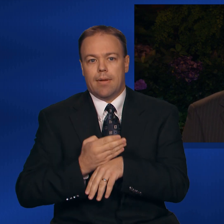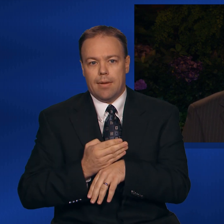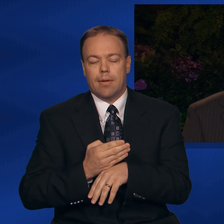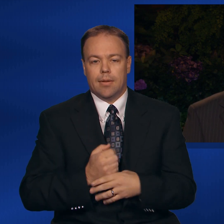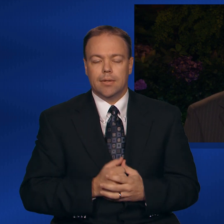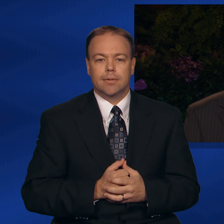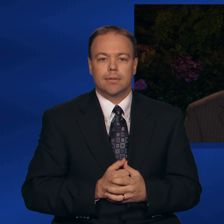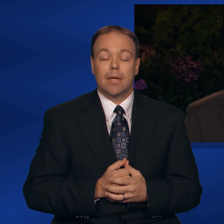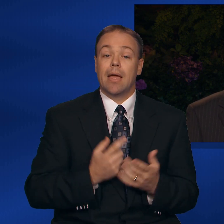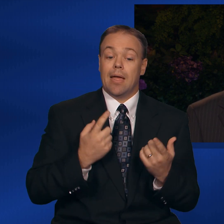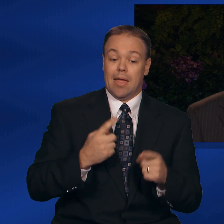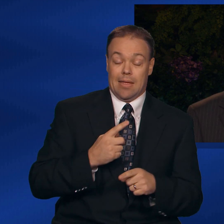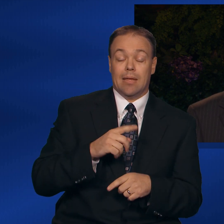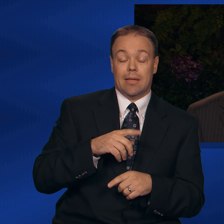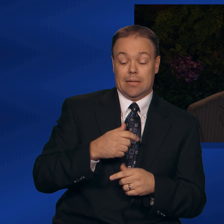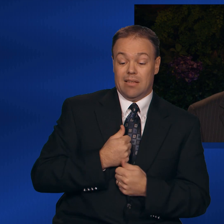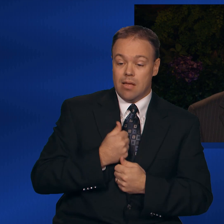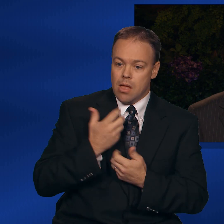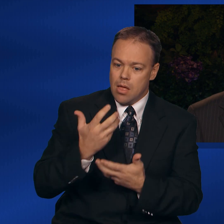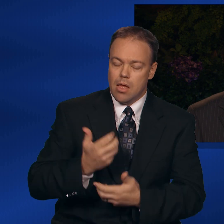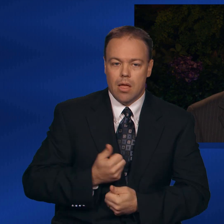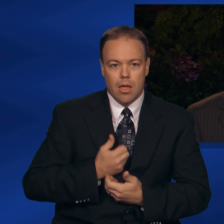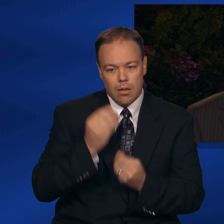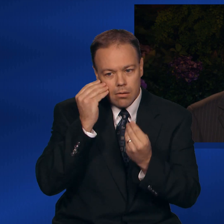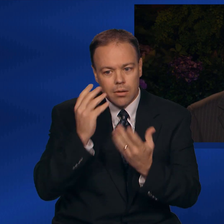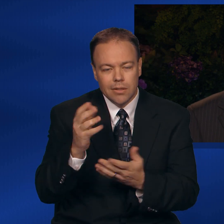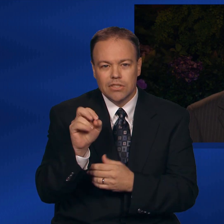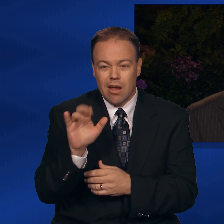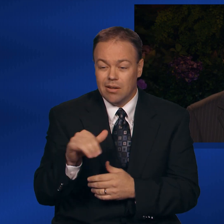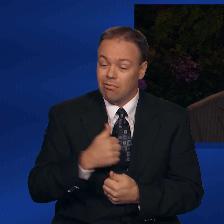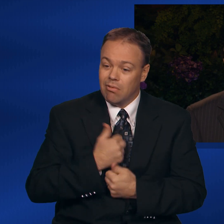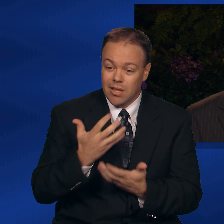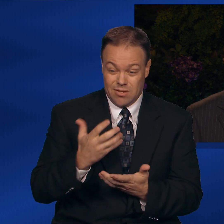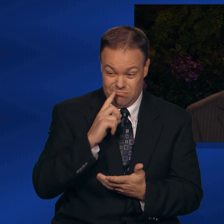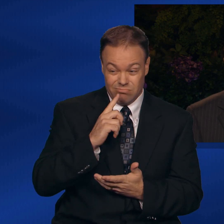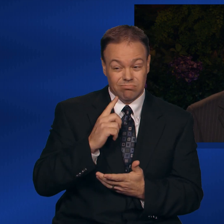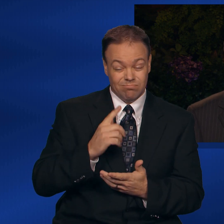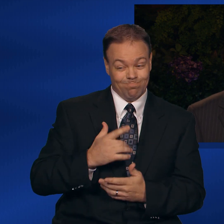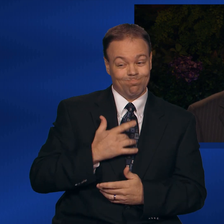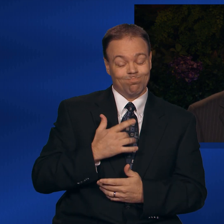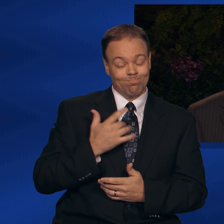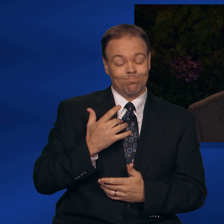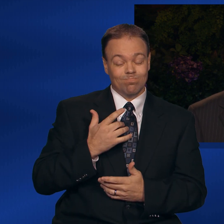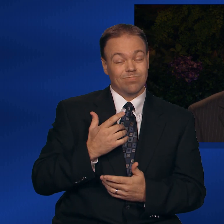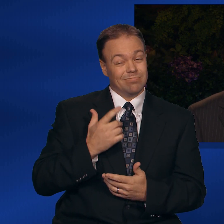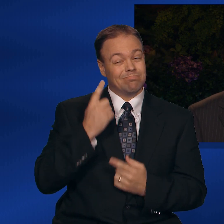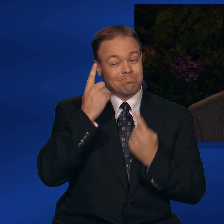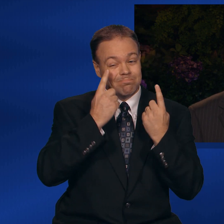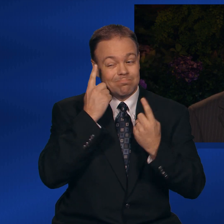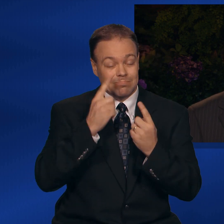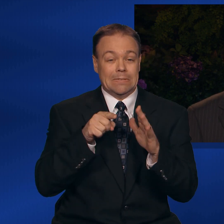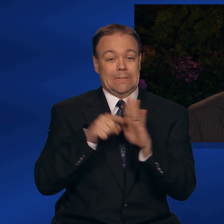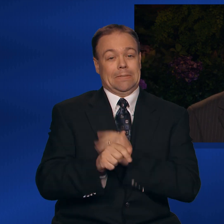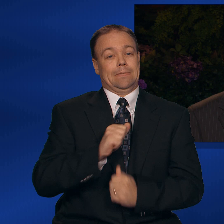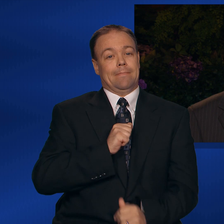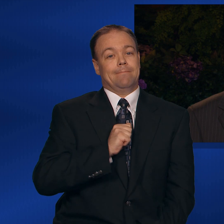As she opened her heart to Jerry, she confessed that she was thinking of taking her own life.